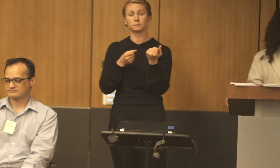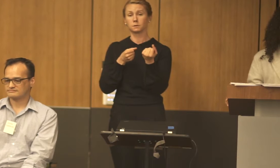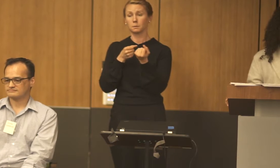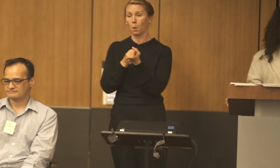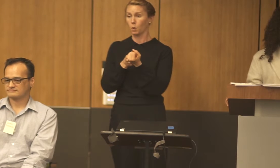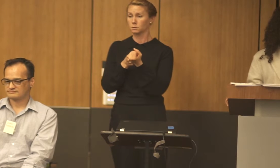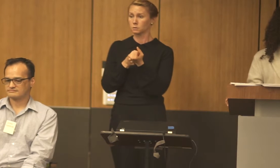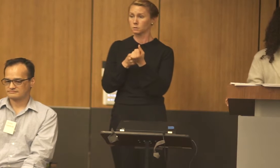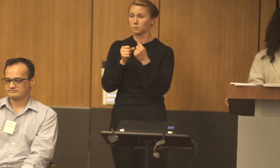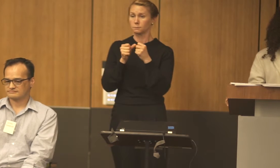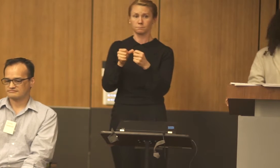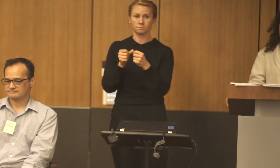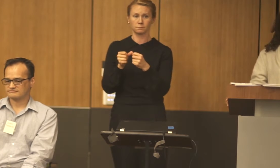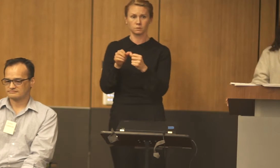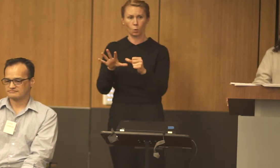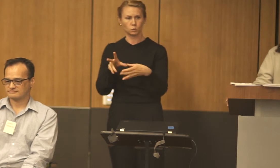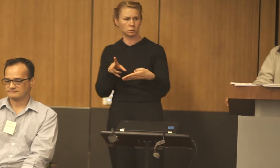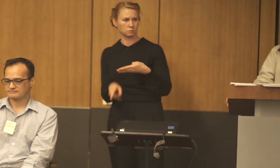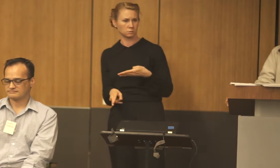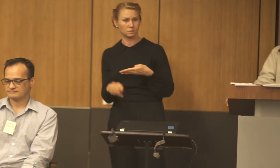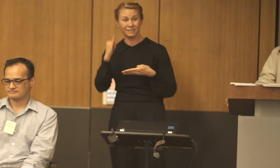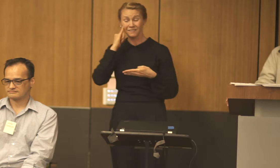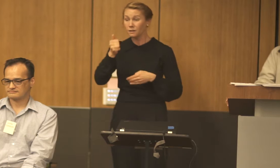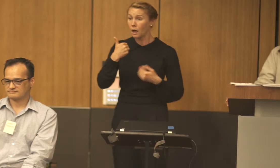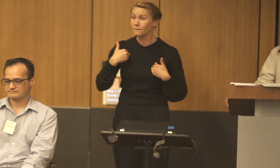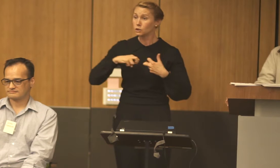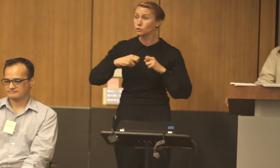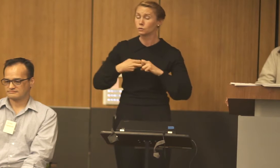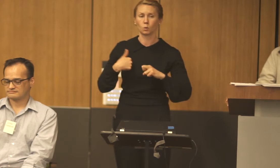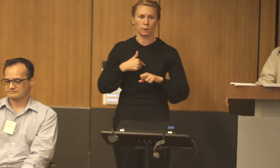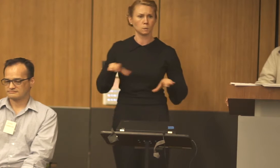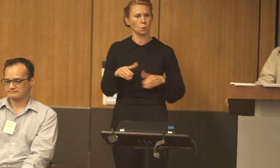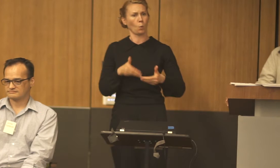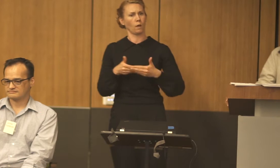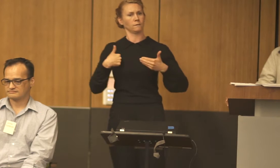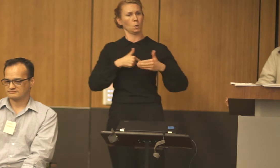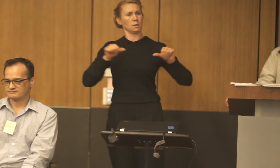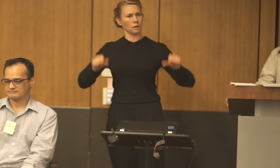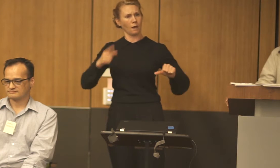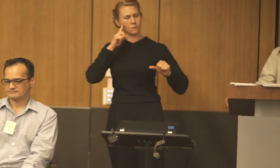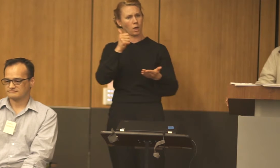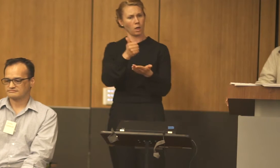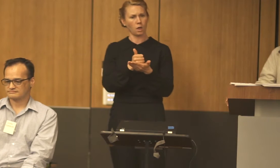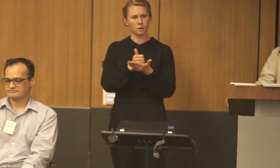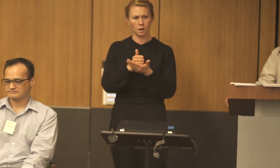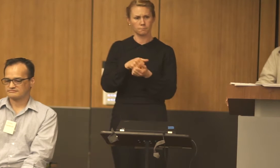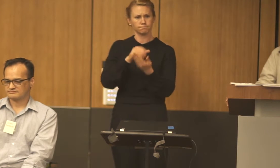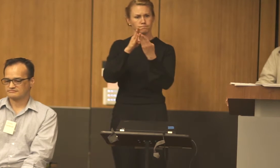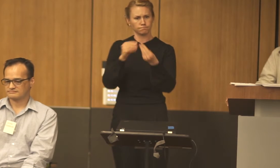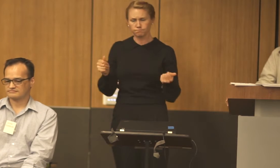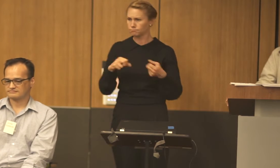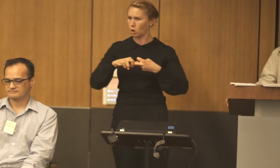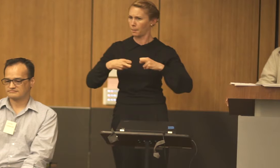pillar, if you will, so that you know when they do have issues, we can do what we can do to help problem solve the